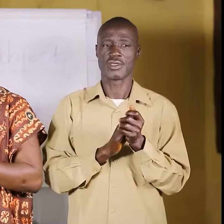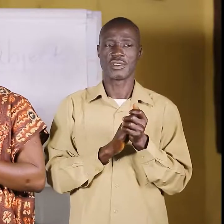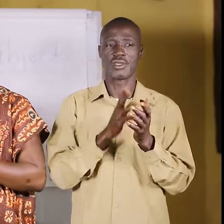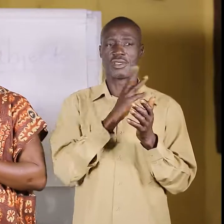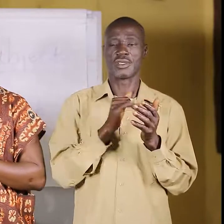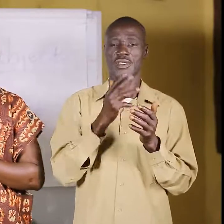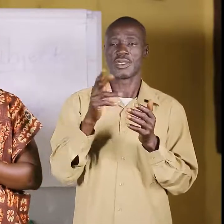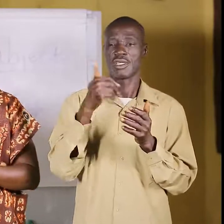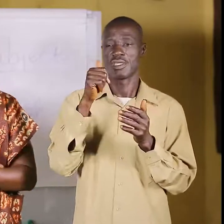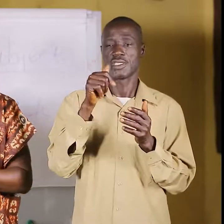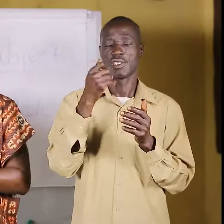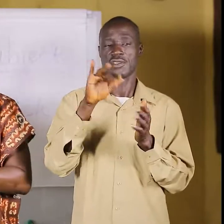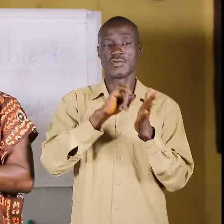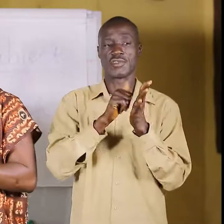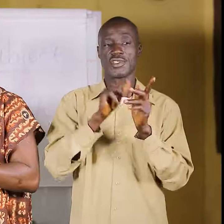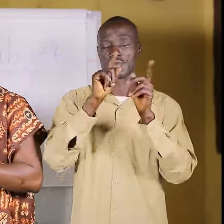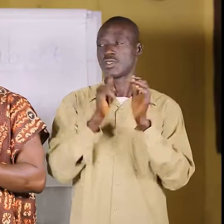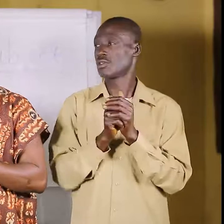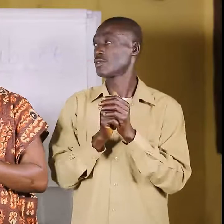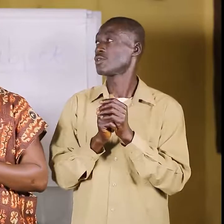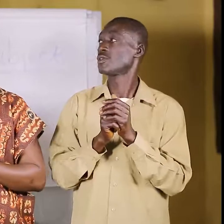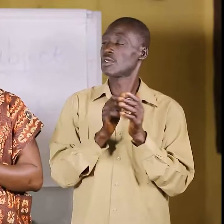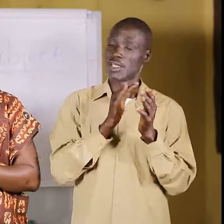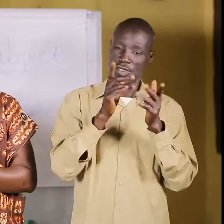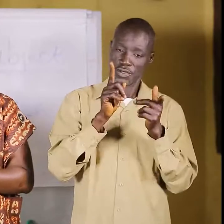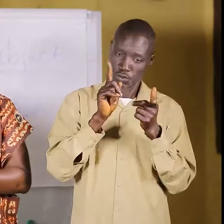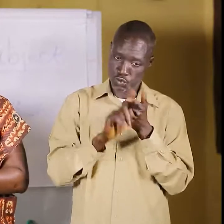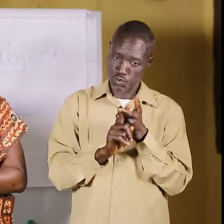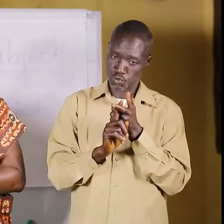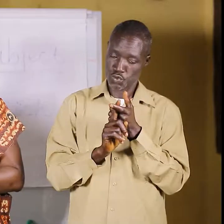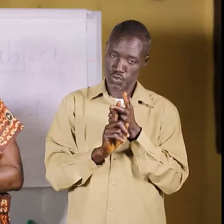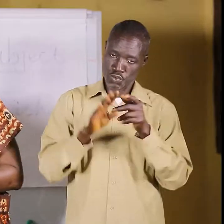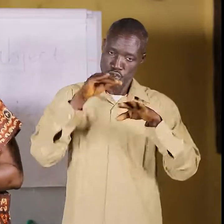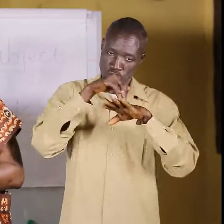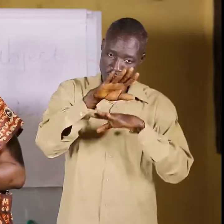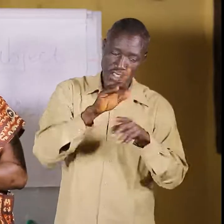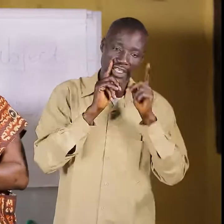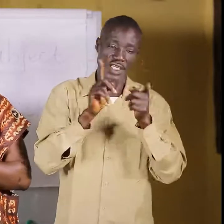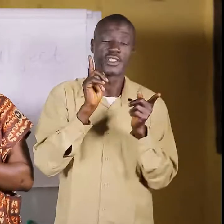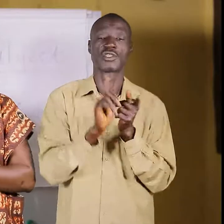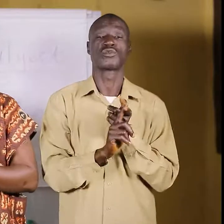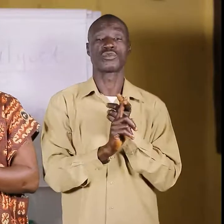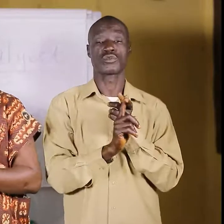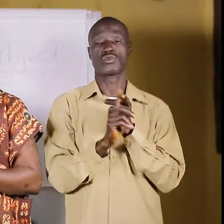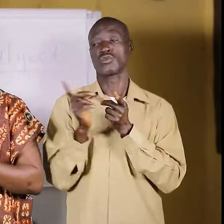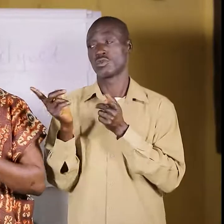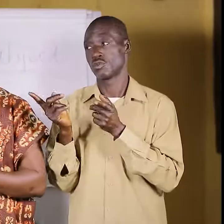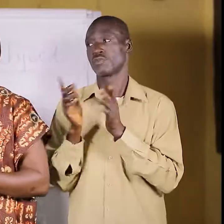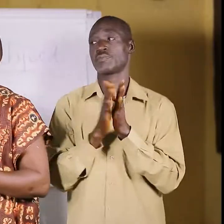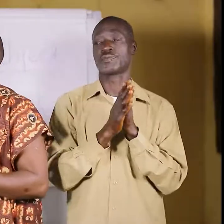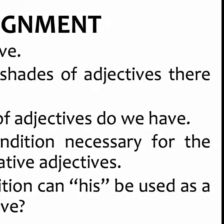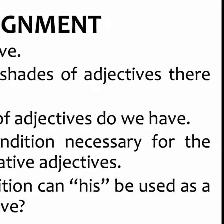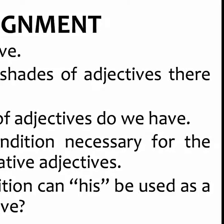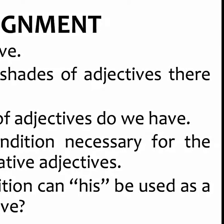And there are 10 of these. And I'll expect that you send the answers to these questions to